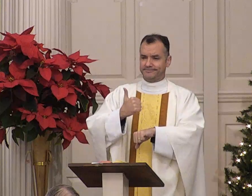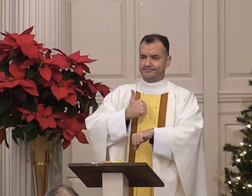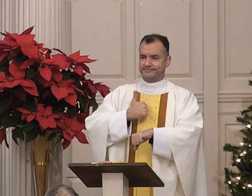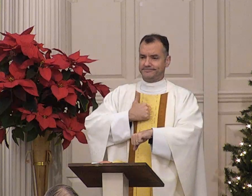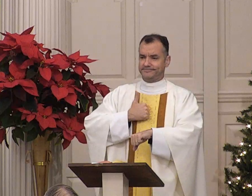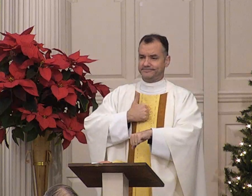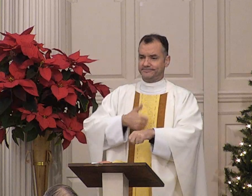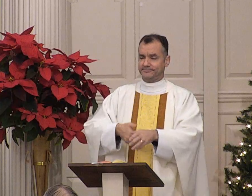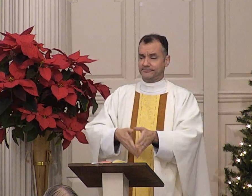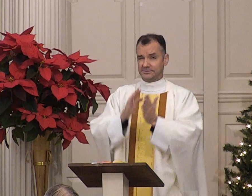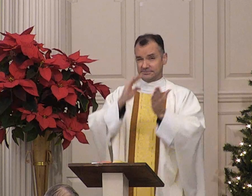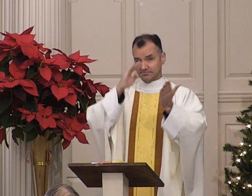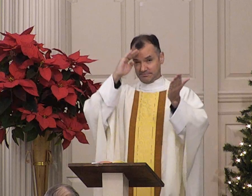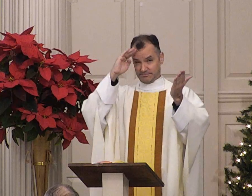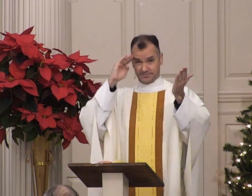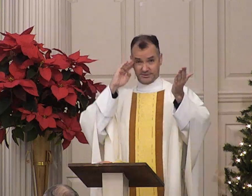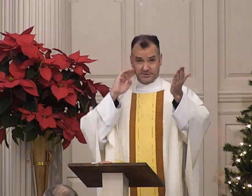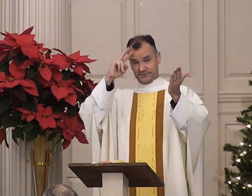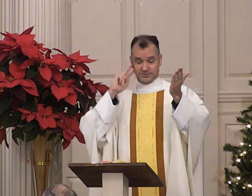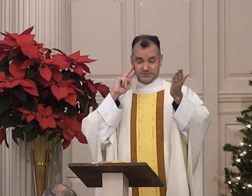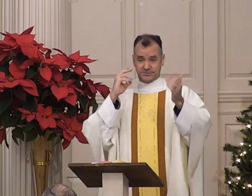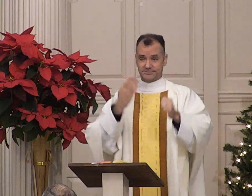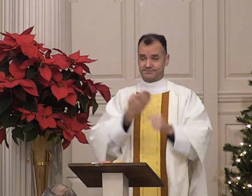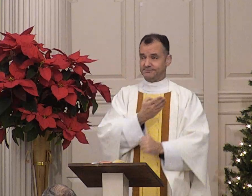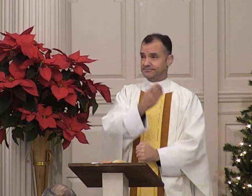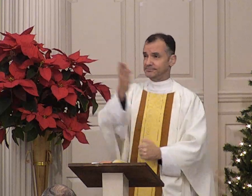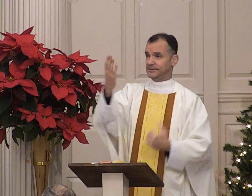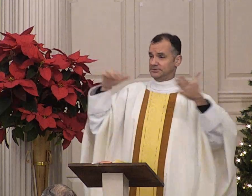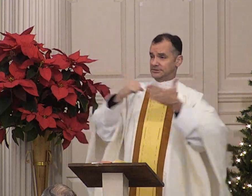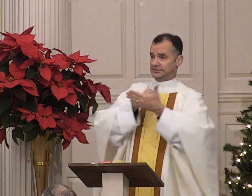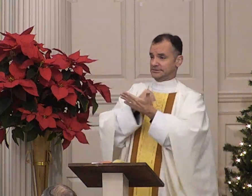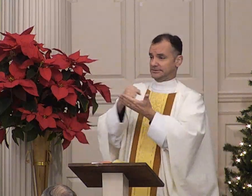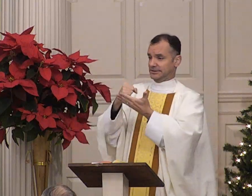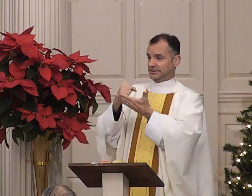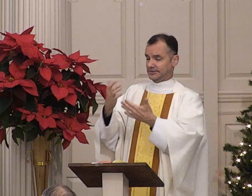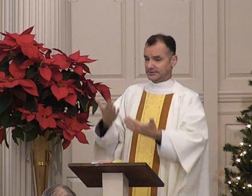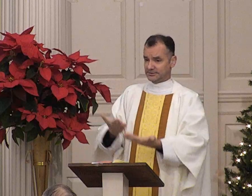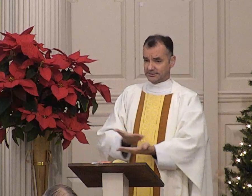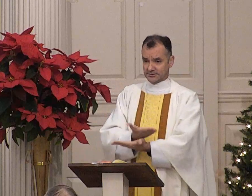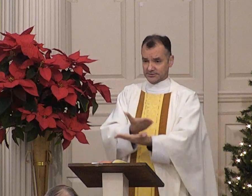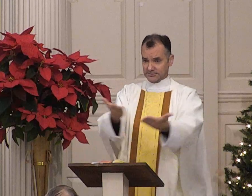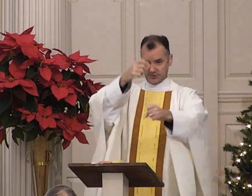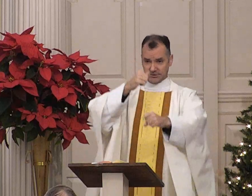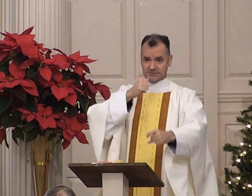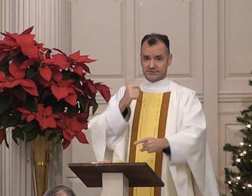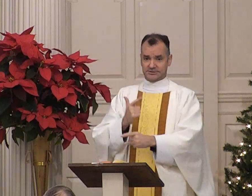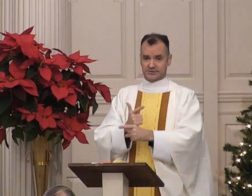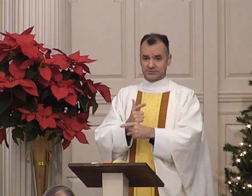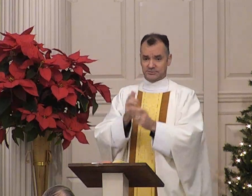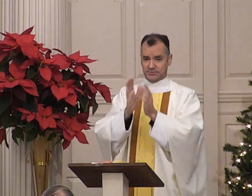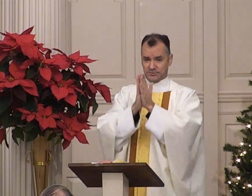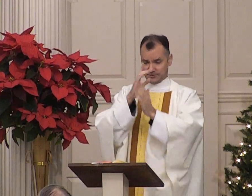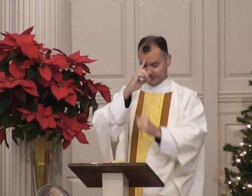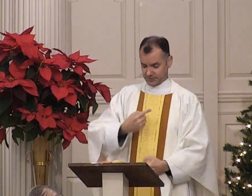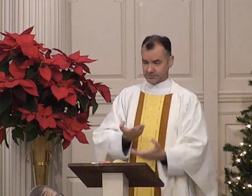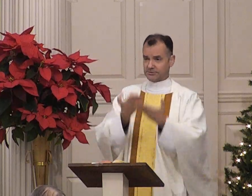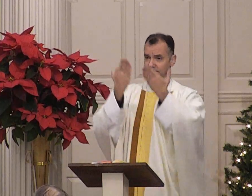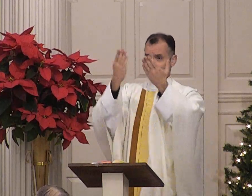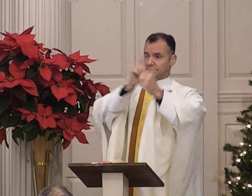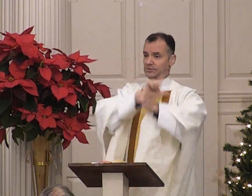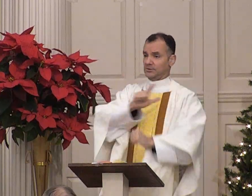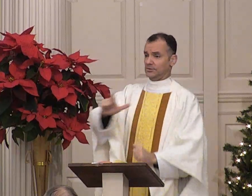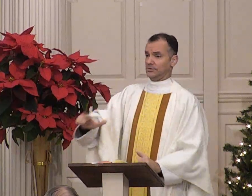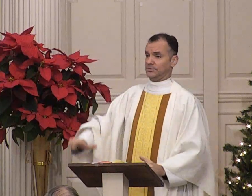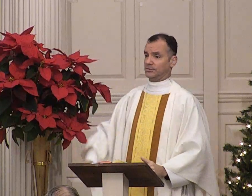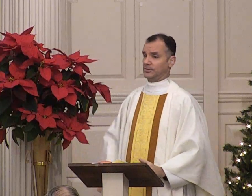Through my most grievous fault, therefore I ask Blessed Mary of the Virgin, all the angels and saints, and you, my